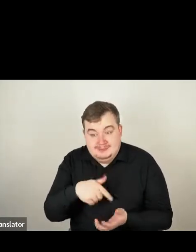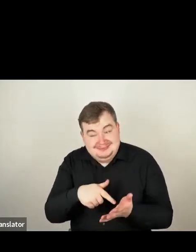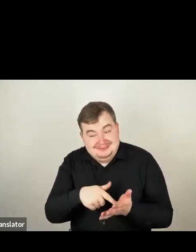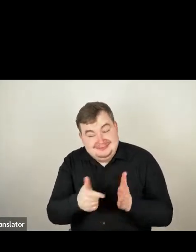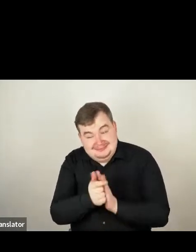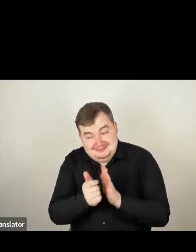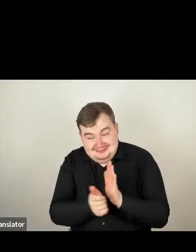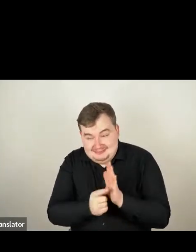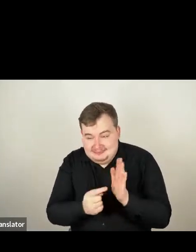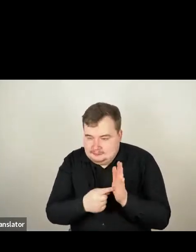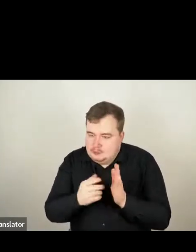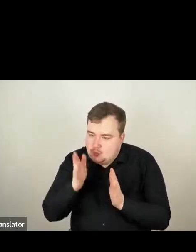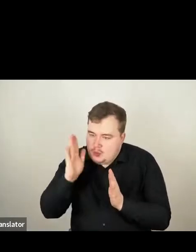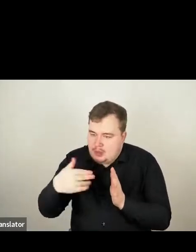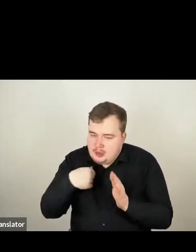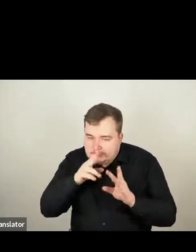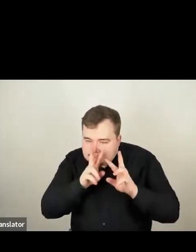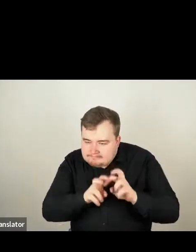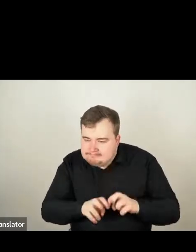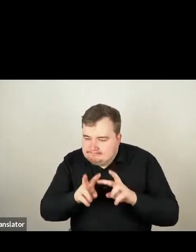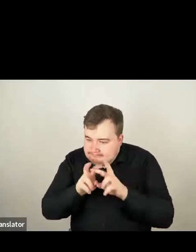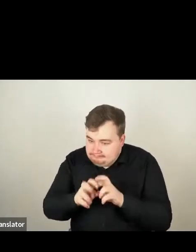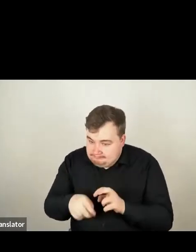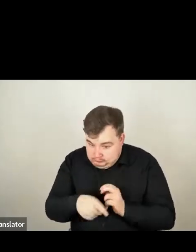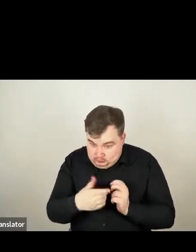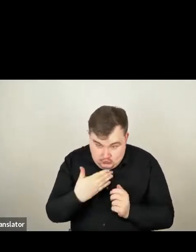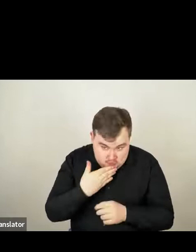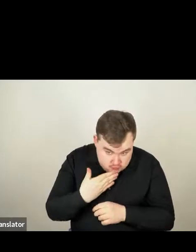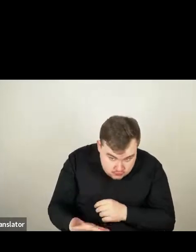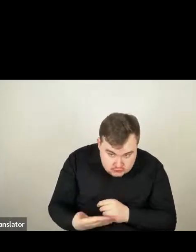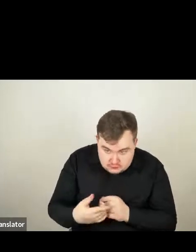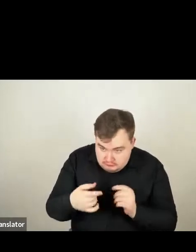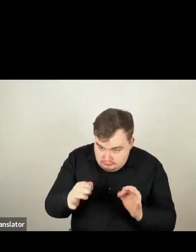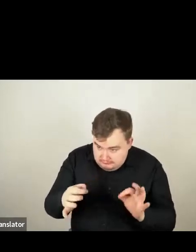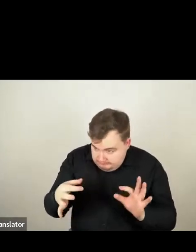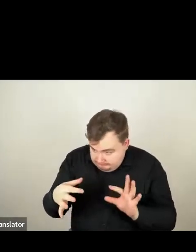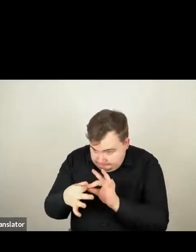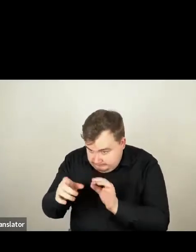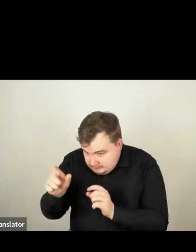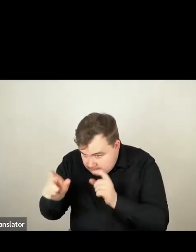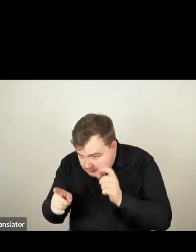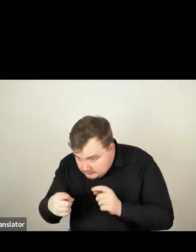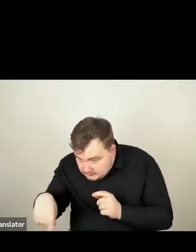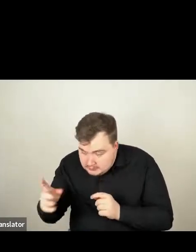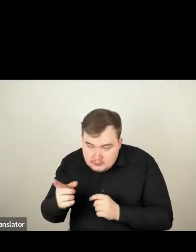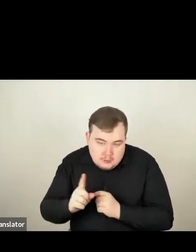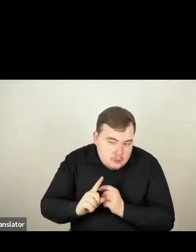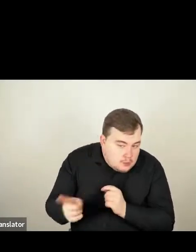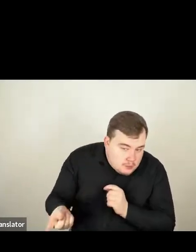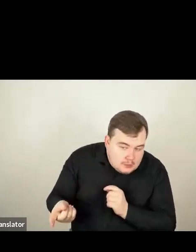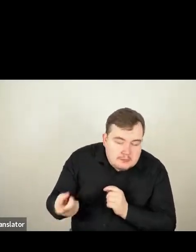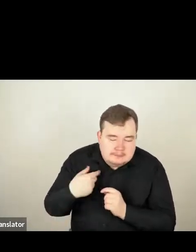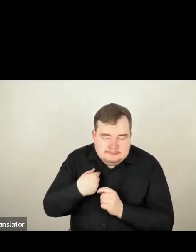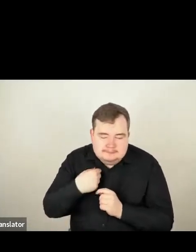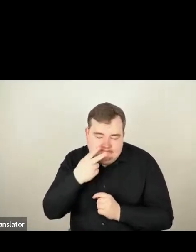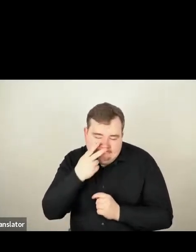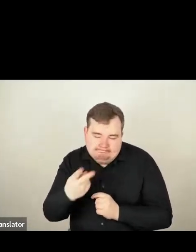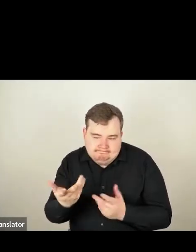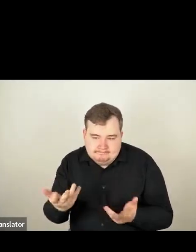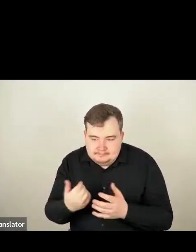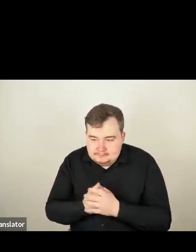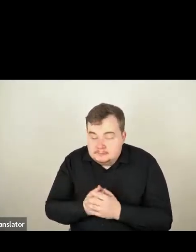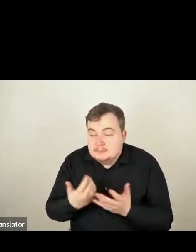society. Has it helped for a society more gender balanced or no? And I guess we will have very soon a package of